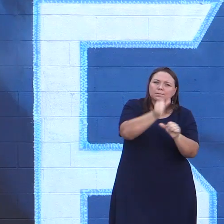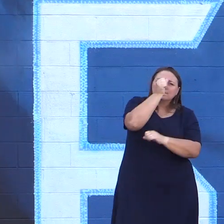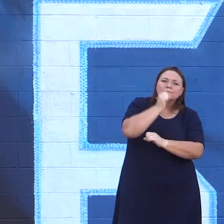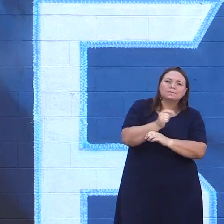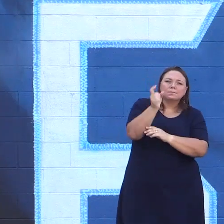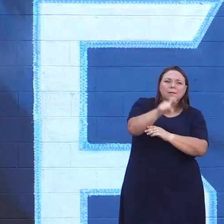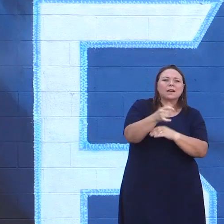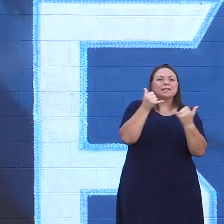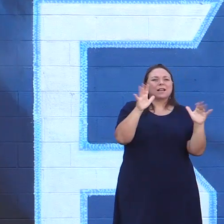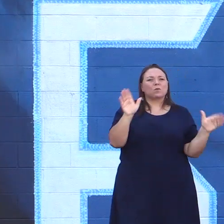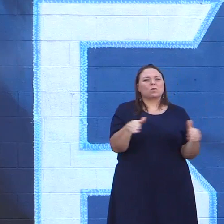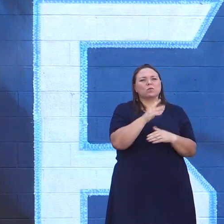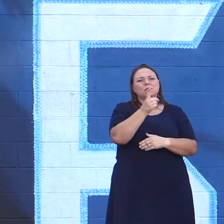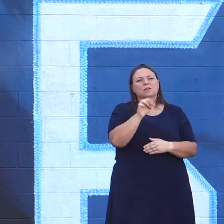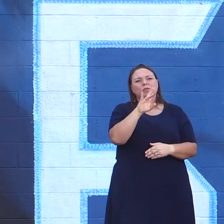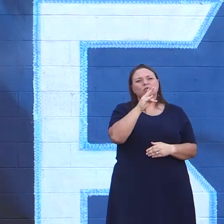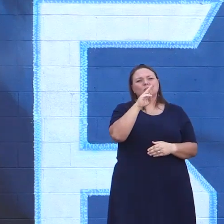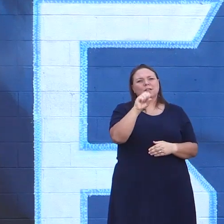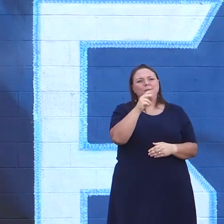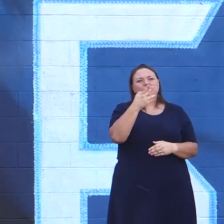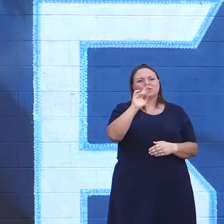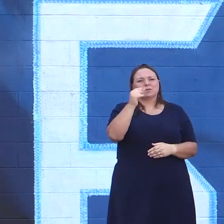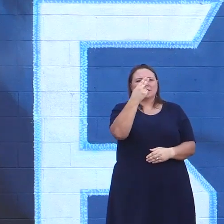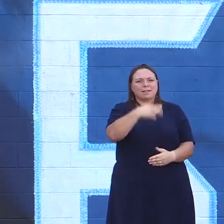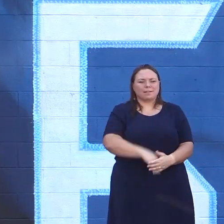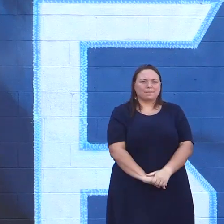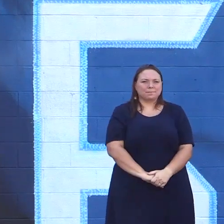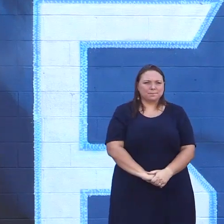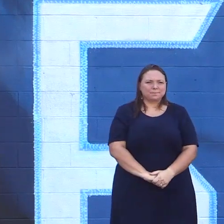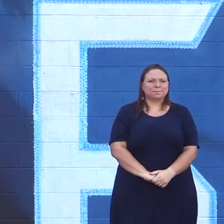I now would like to introduce Dr. James Hildreth. Thank you.